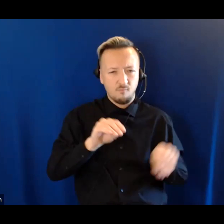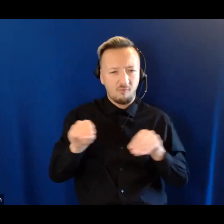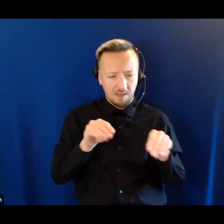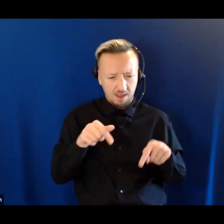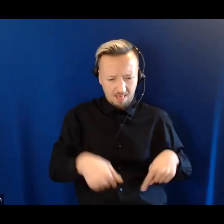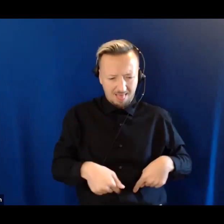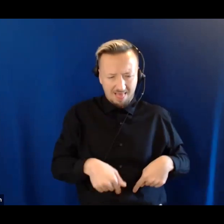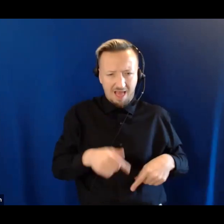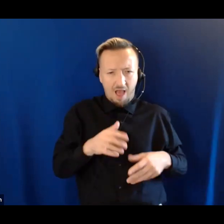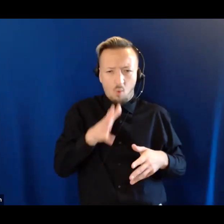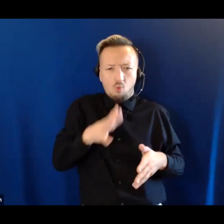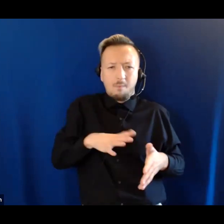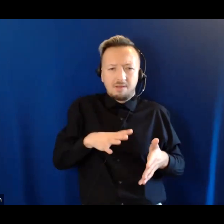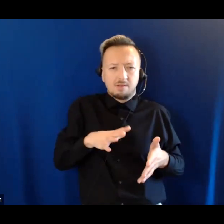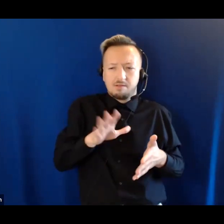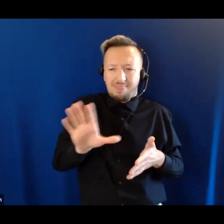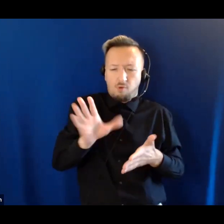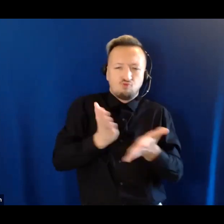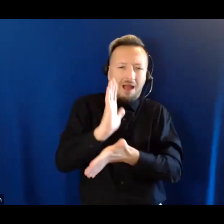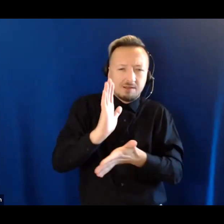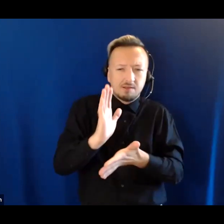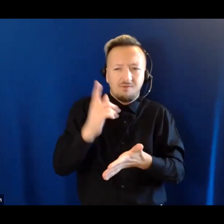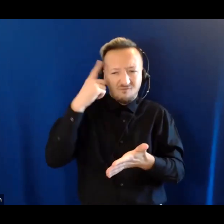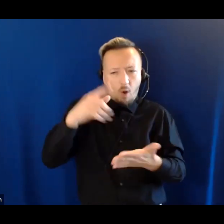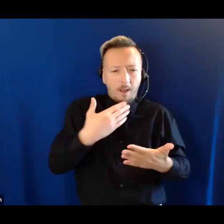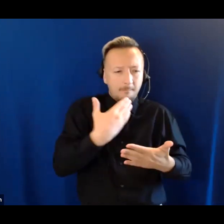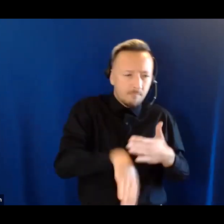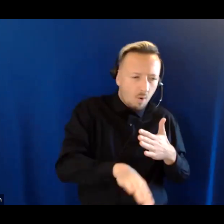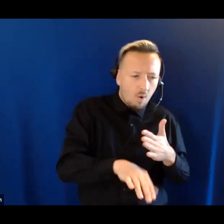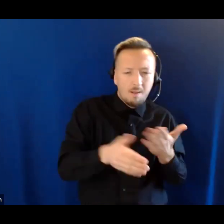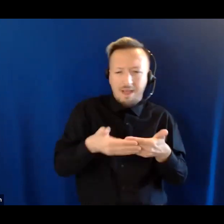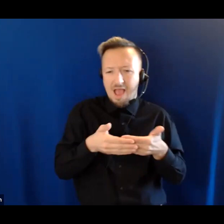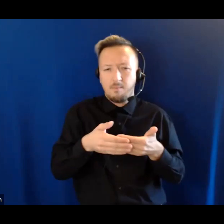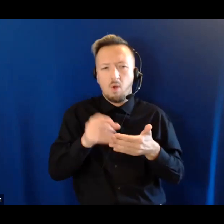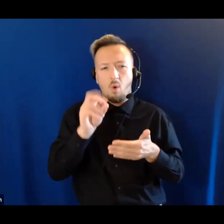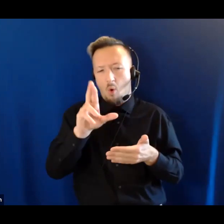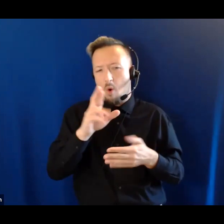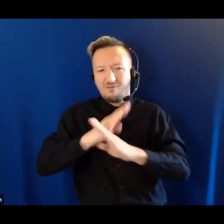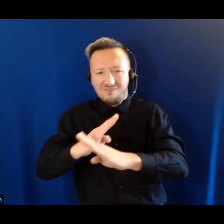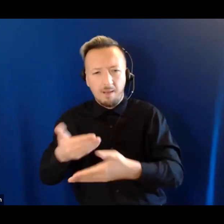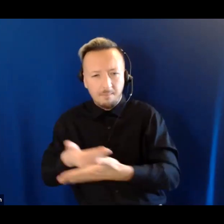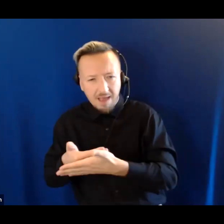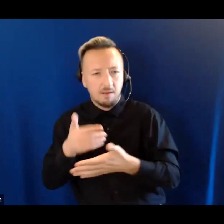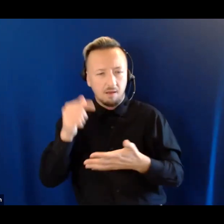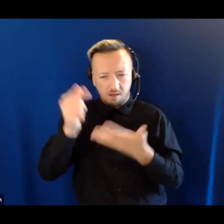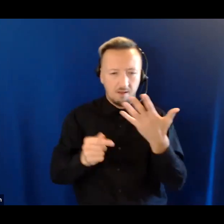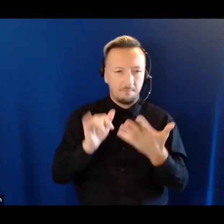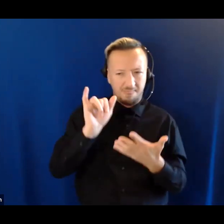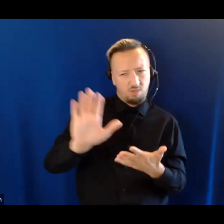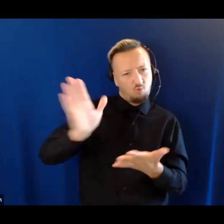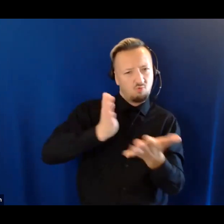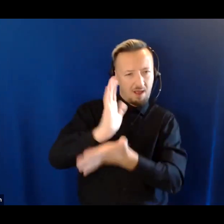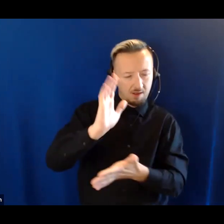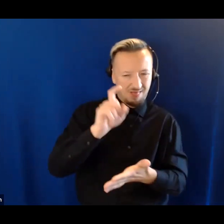these movements because of ableism, because of all of the other systems of oppression. I'm thinking about reproductive justice movement needing to